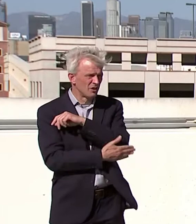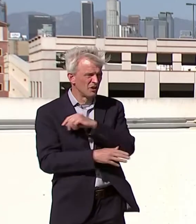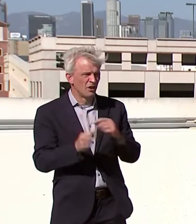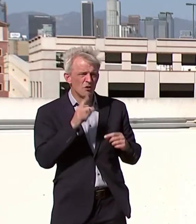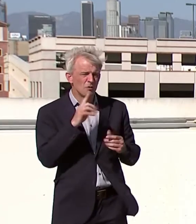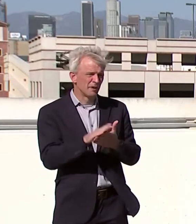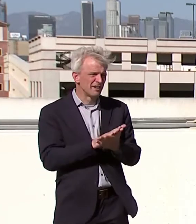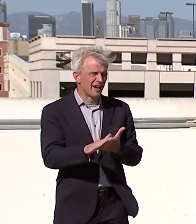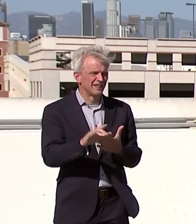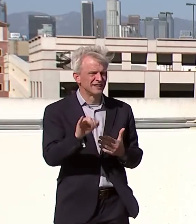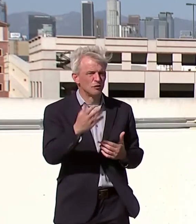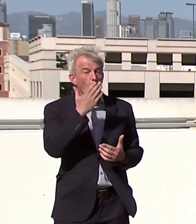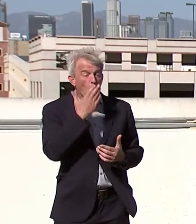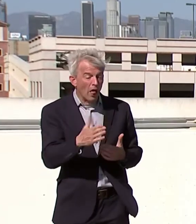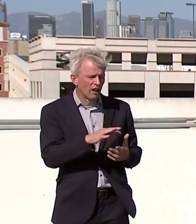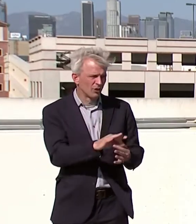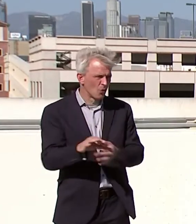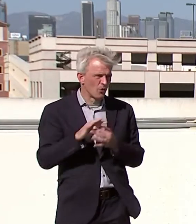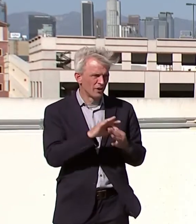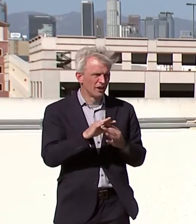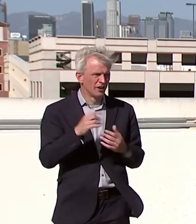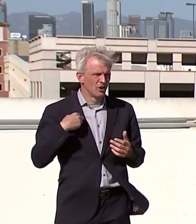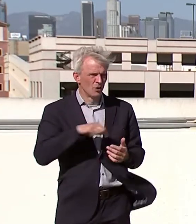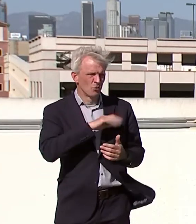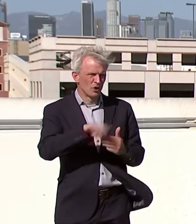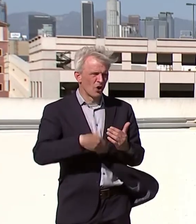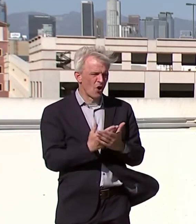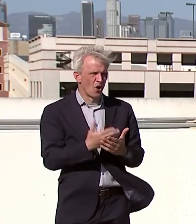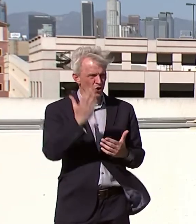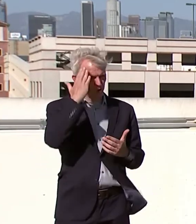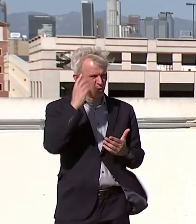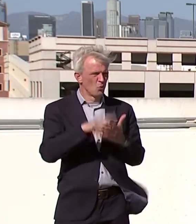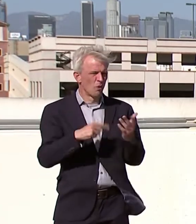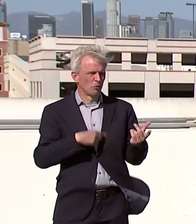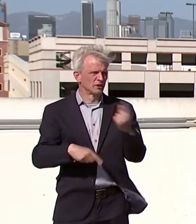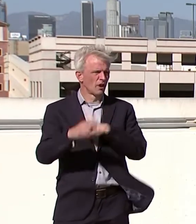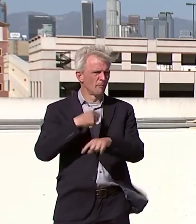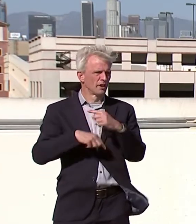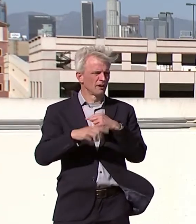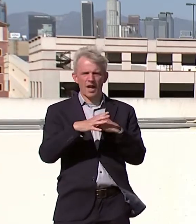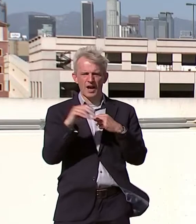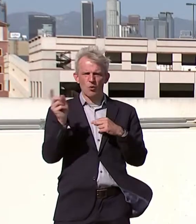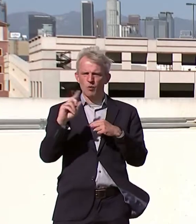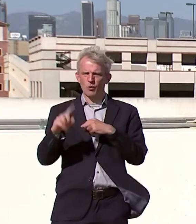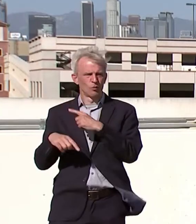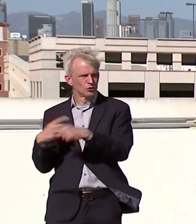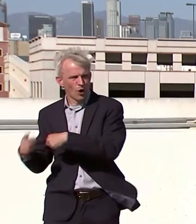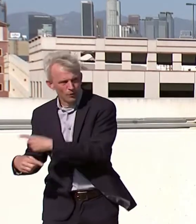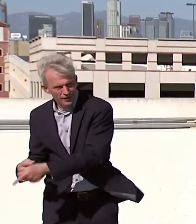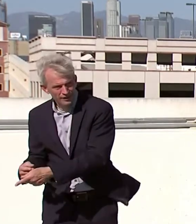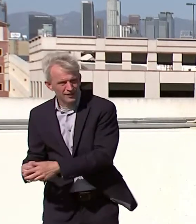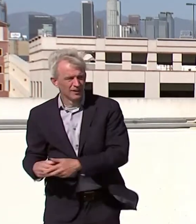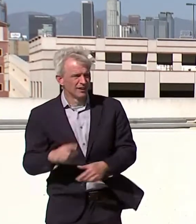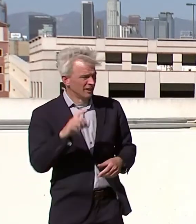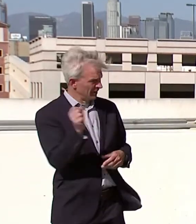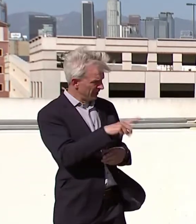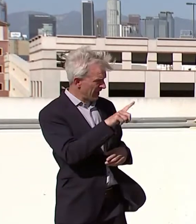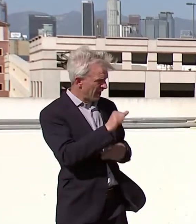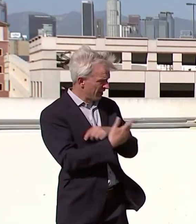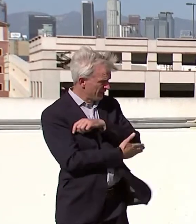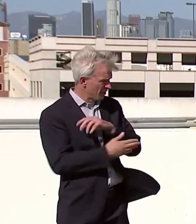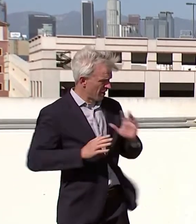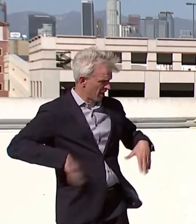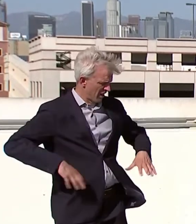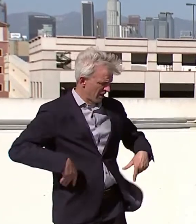it was well coordinated and we all had visibility to what was coming in and where it was going. So LA County is still not getting that 3-week